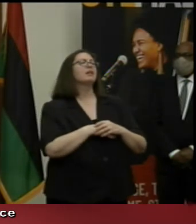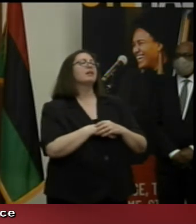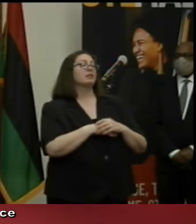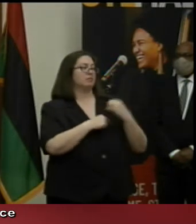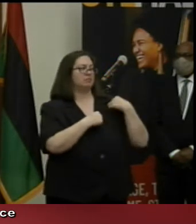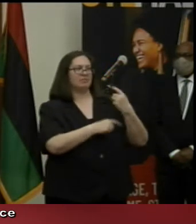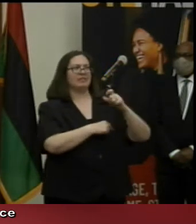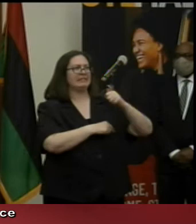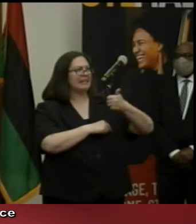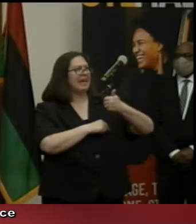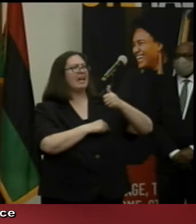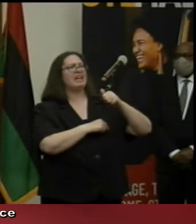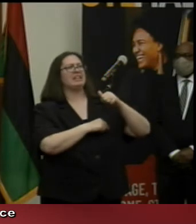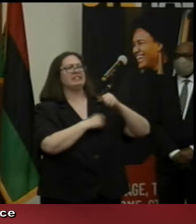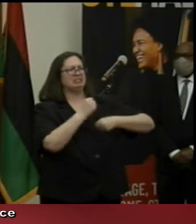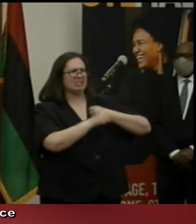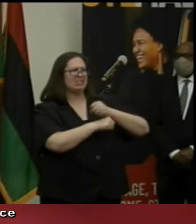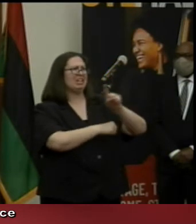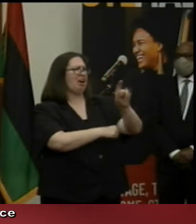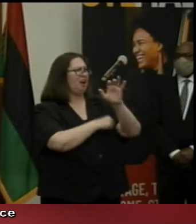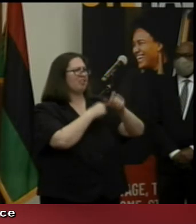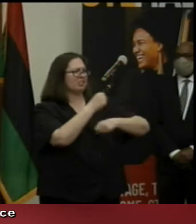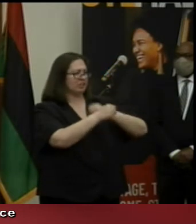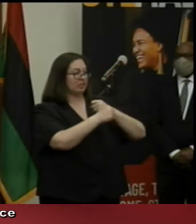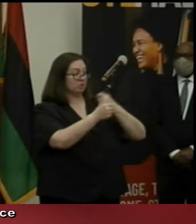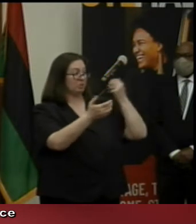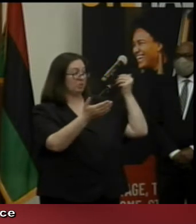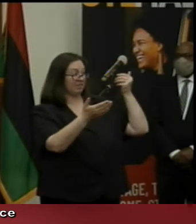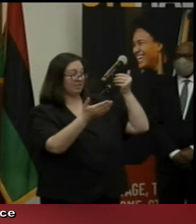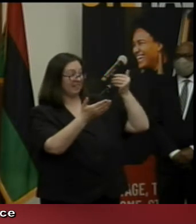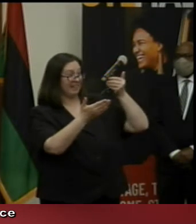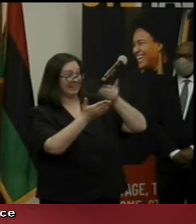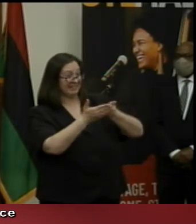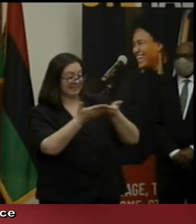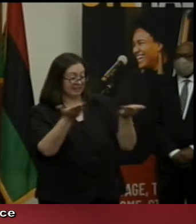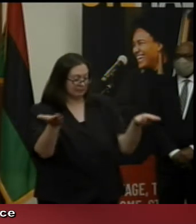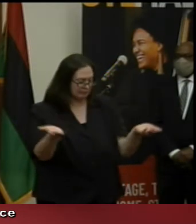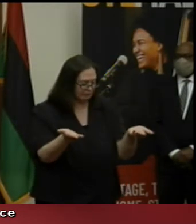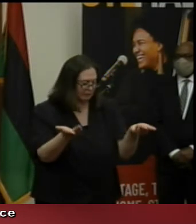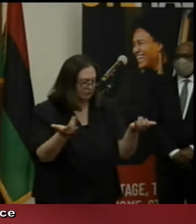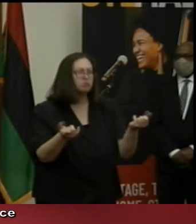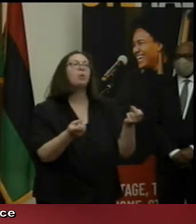and centuries to get where we are, and so the change cannot happen overnight.